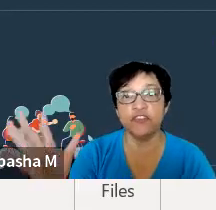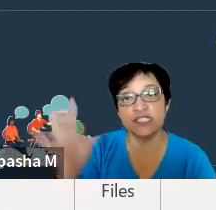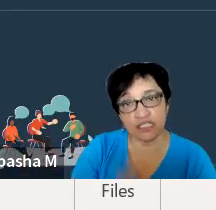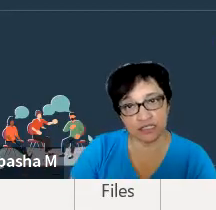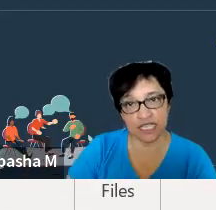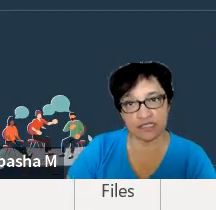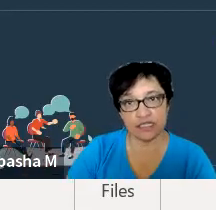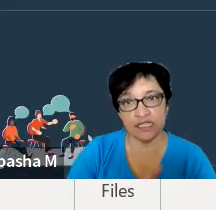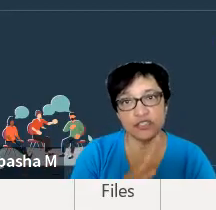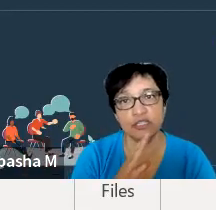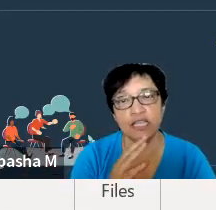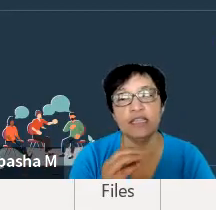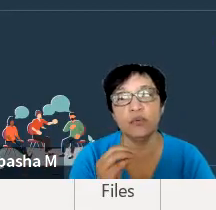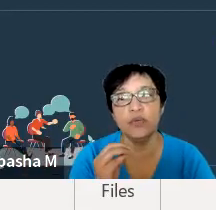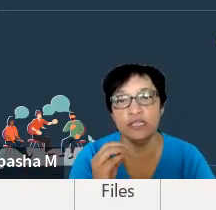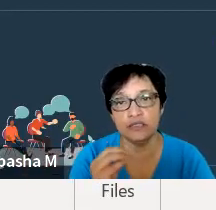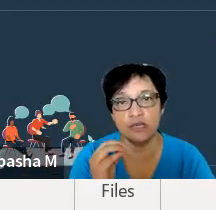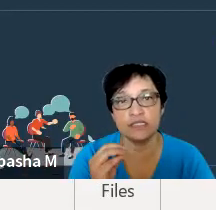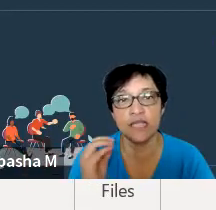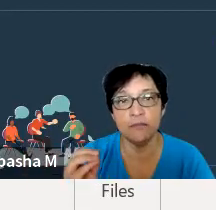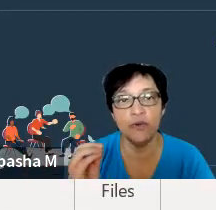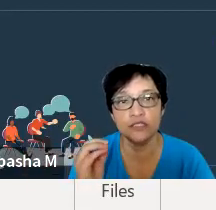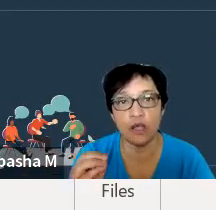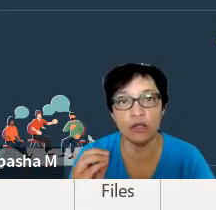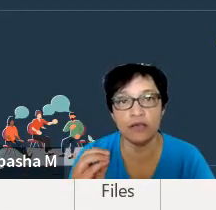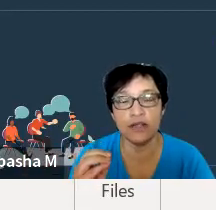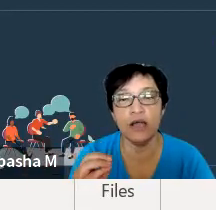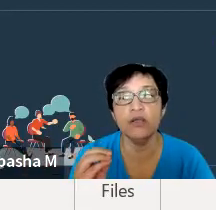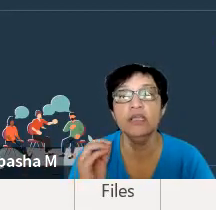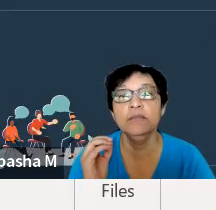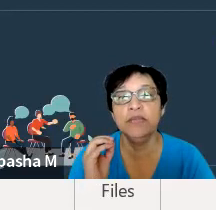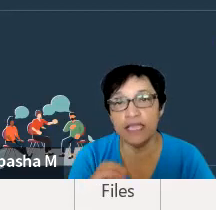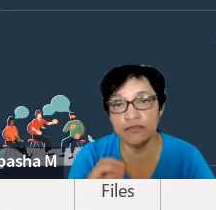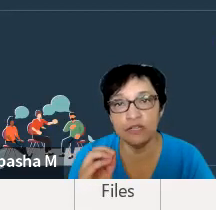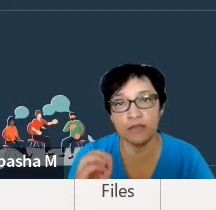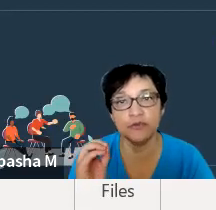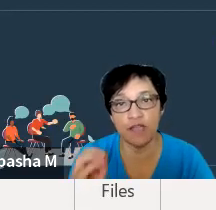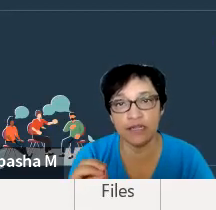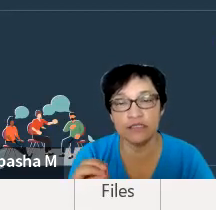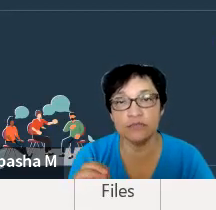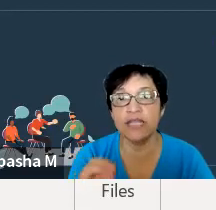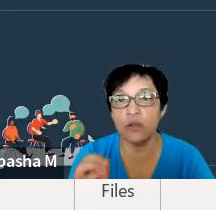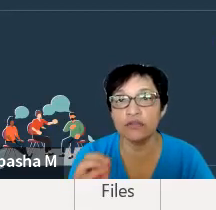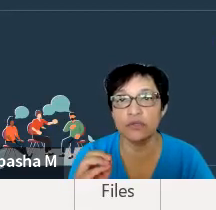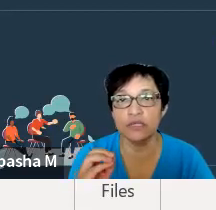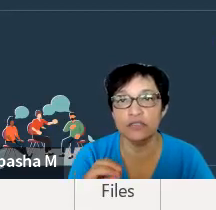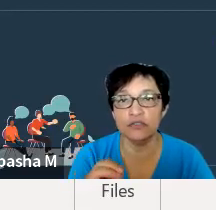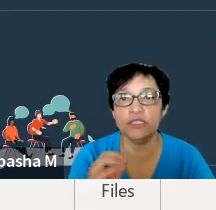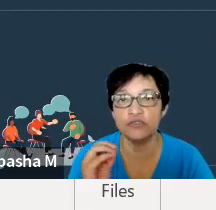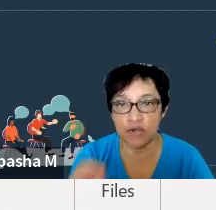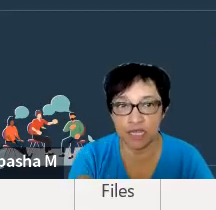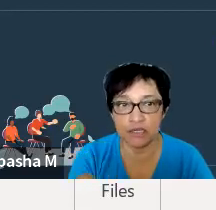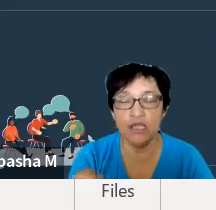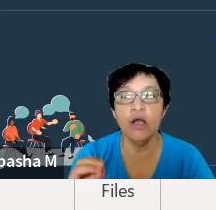for physical de-escalation. I think we need to at some point talk about how behavioral health providers might also need